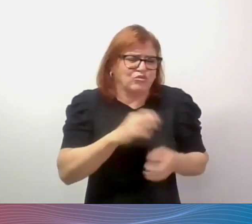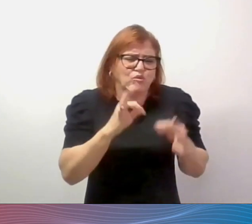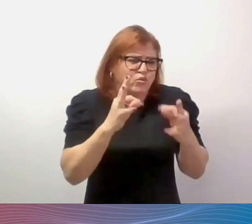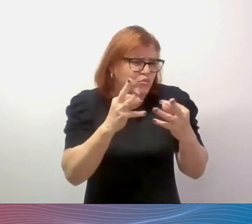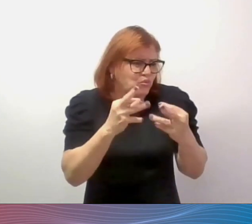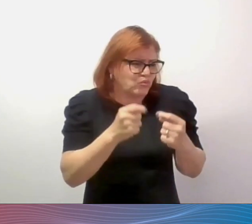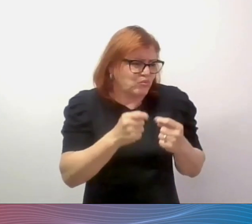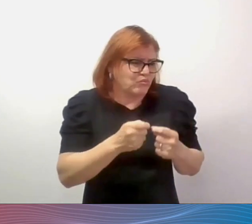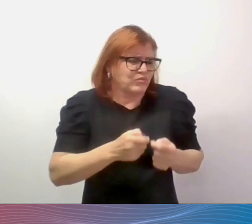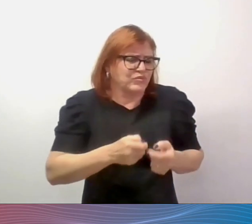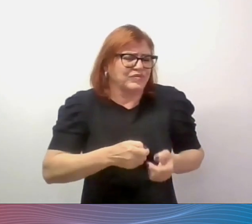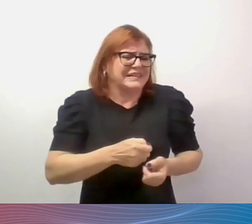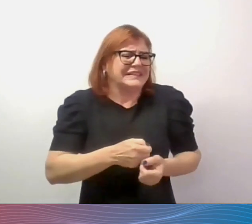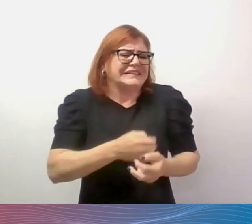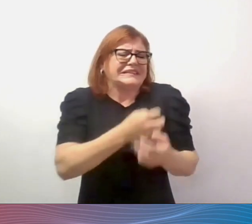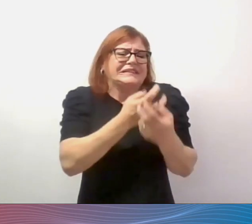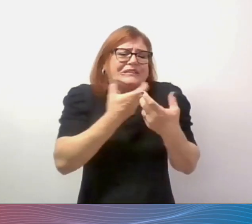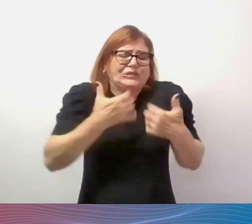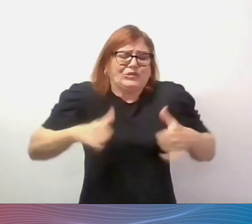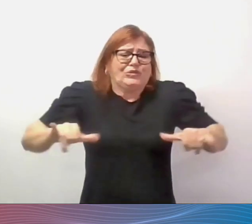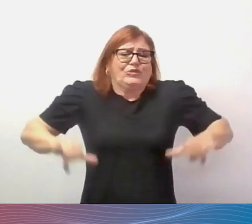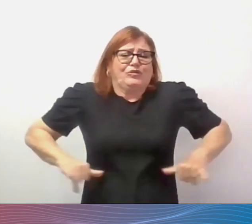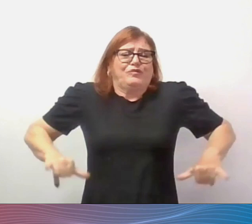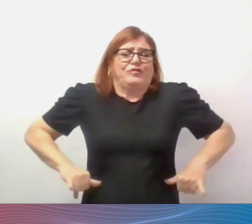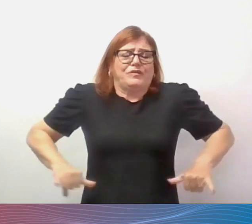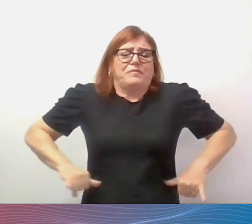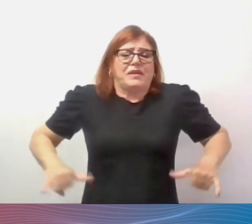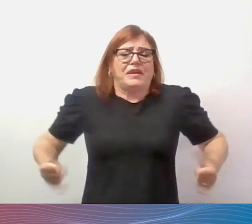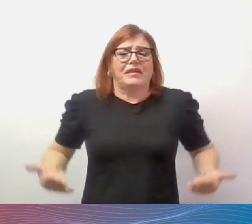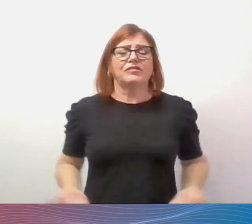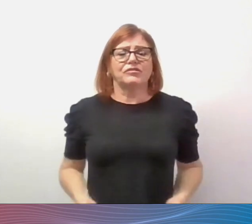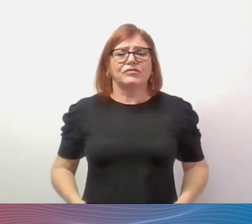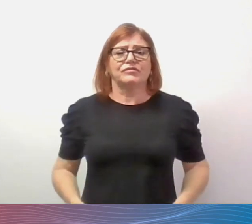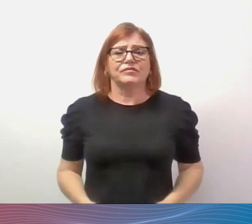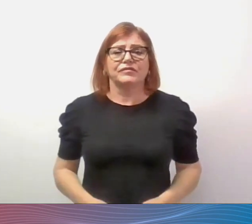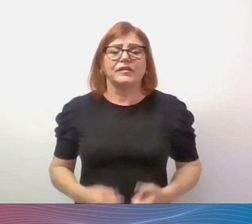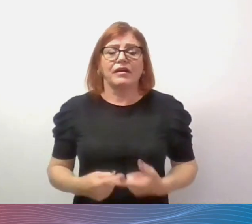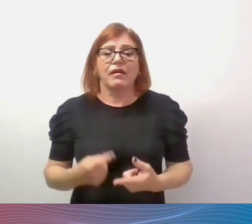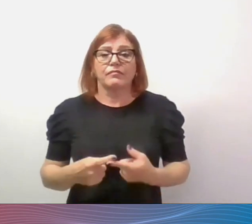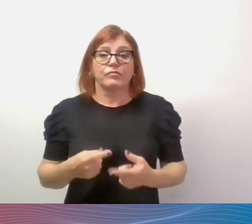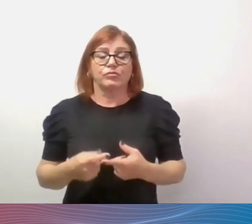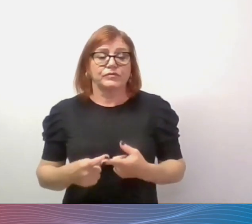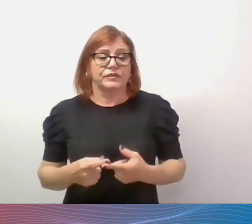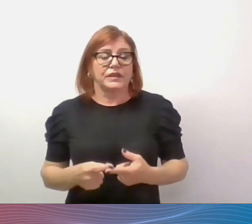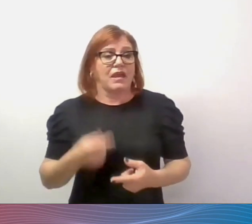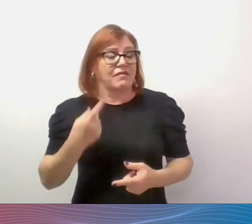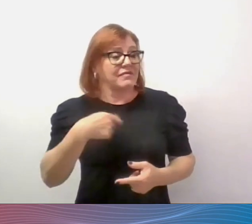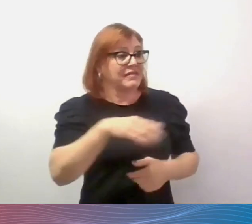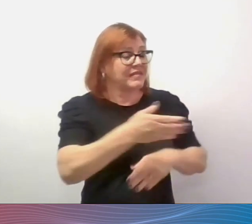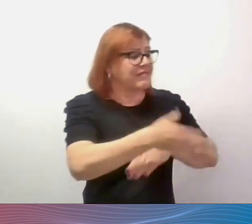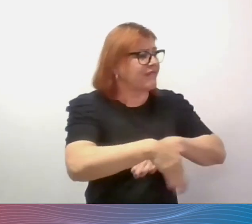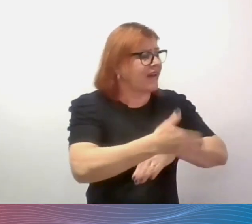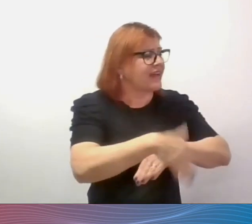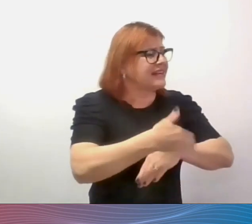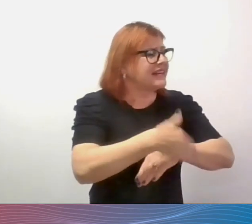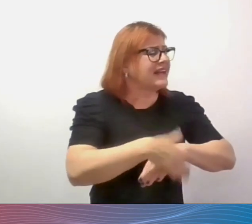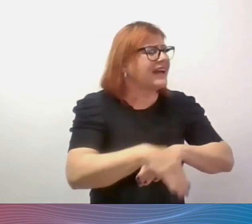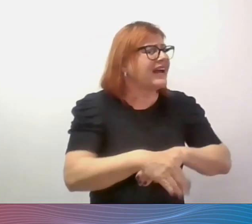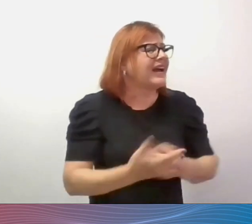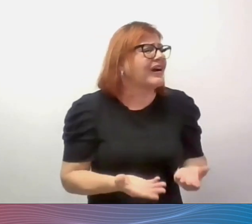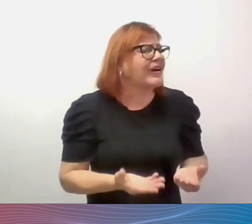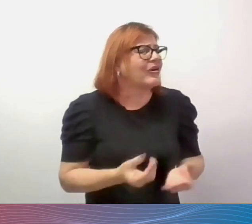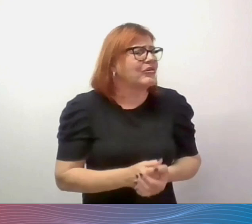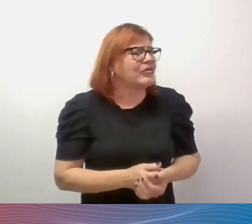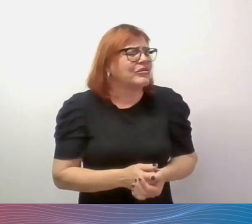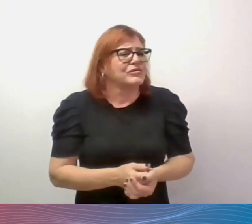evangelho, levar não na cara? You go to the streets to preach the gospel and receive a no in your face. Ninguém vai bater nas suas costas e elogiar. No one will